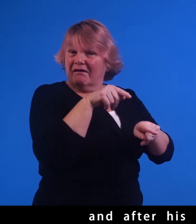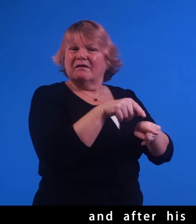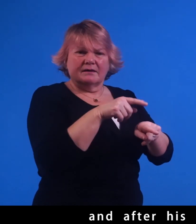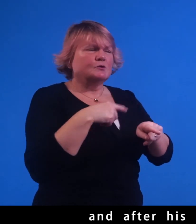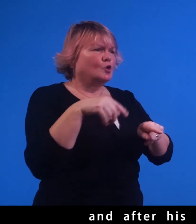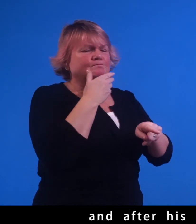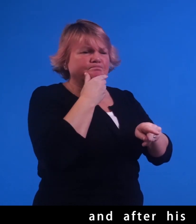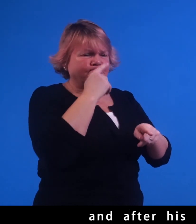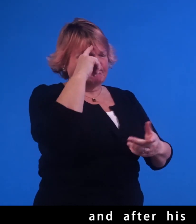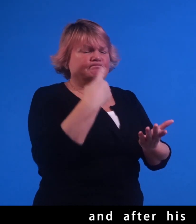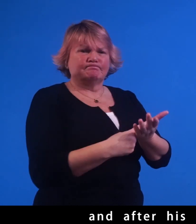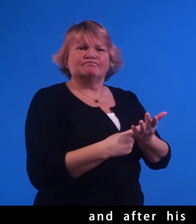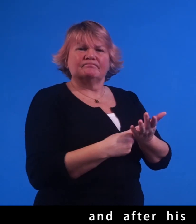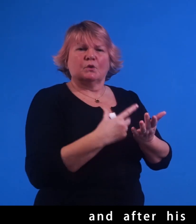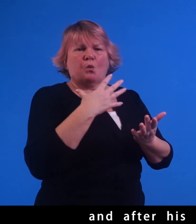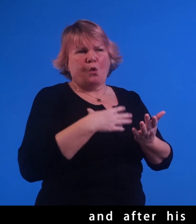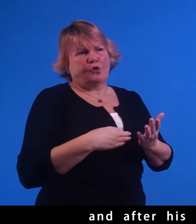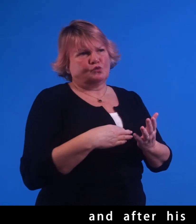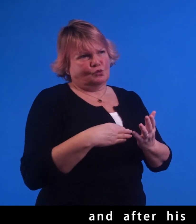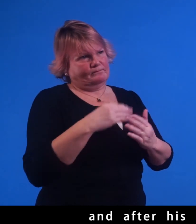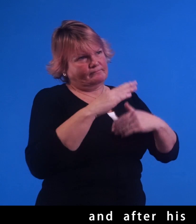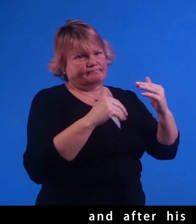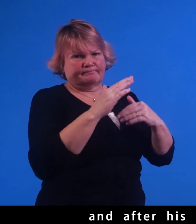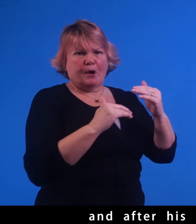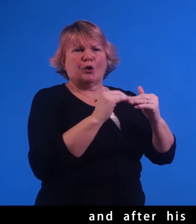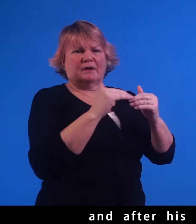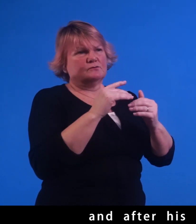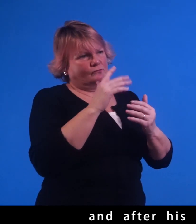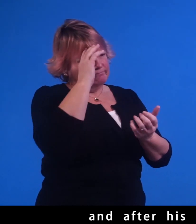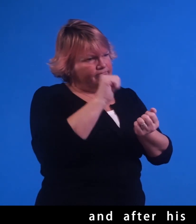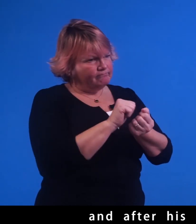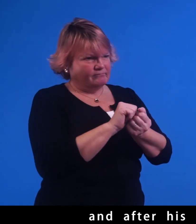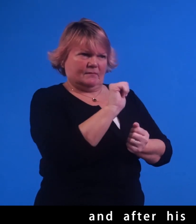And after his passing, a decision was made to erect the monument in his honour.